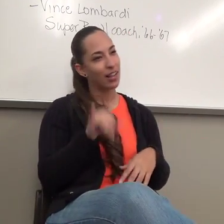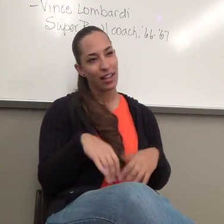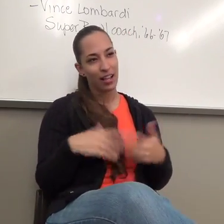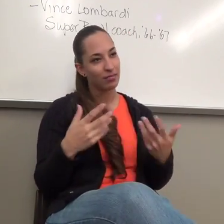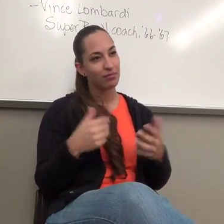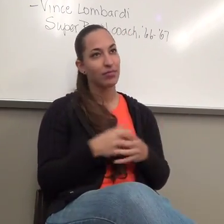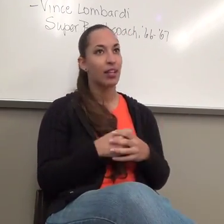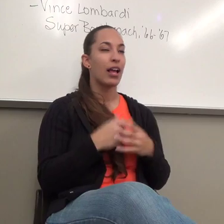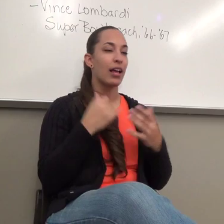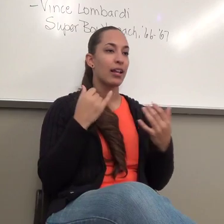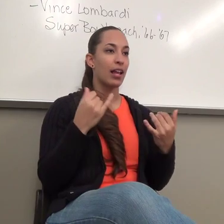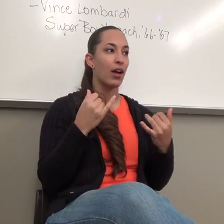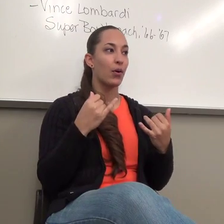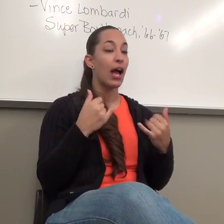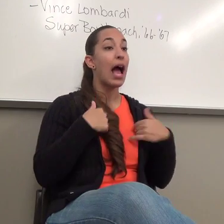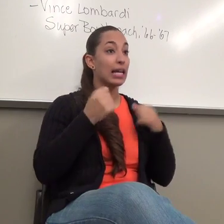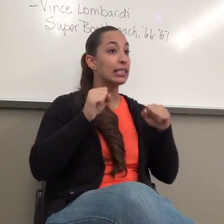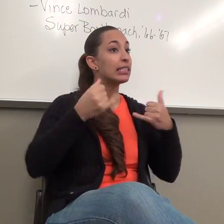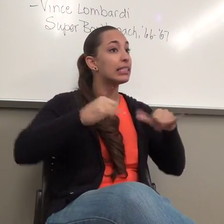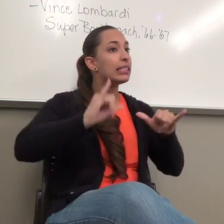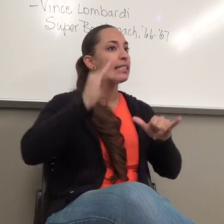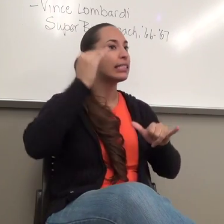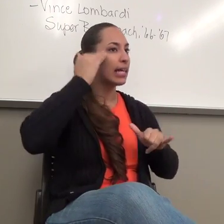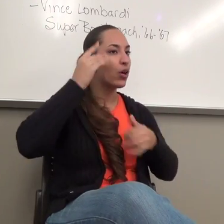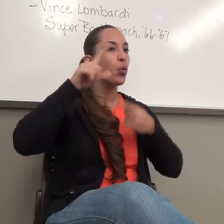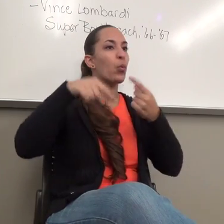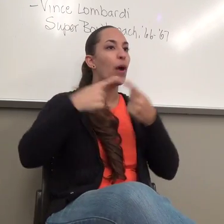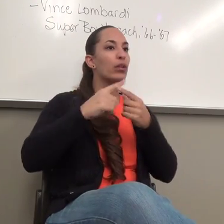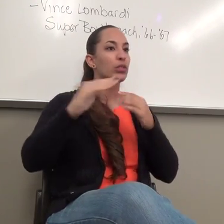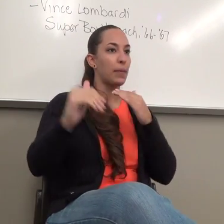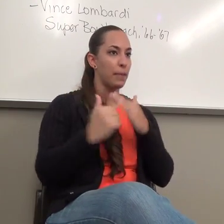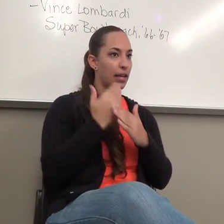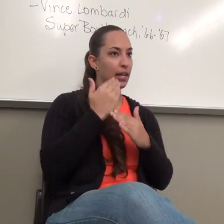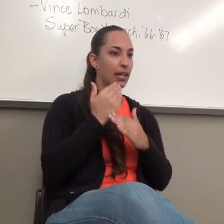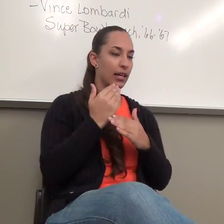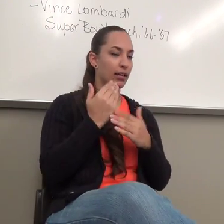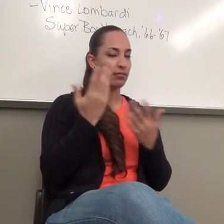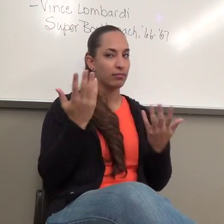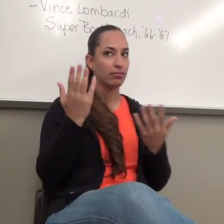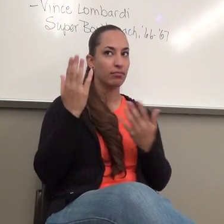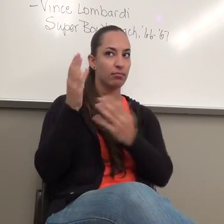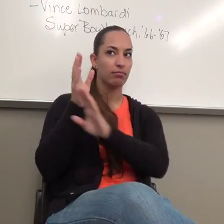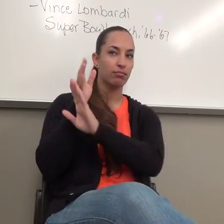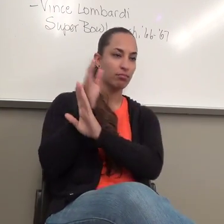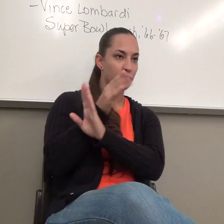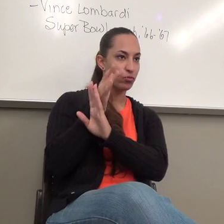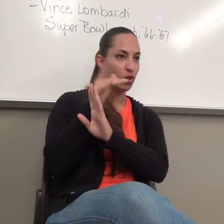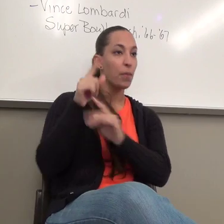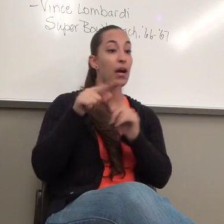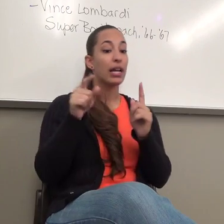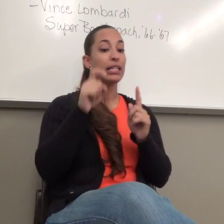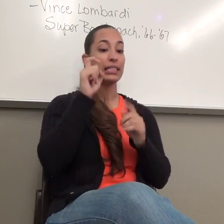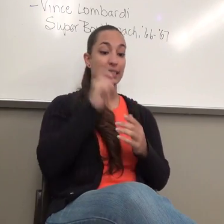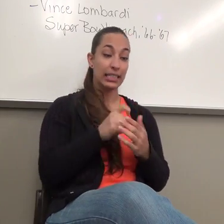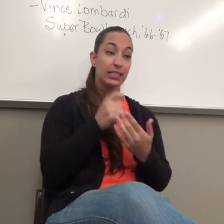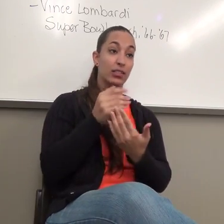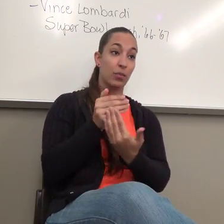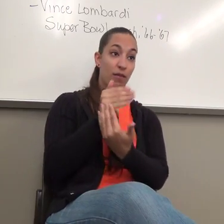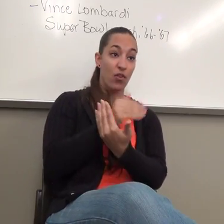Yours was, so I can still tell what time you put it in, even though there's not a submission. Your journal needs to be there by 10 o'clock on Thursday. If